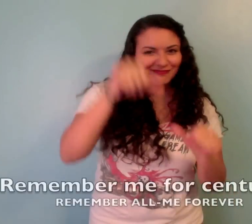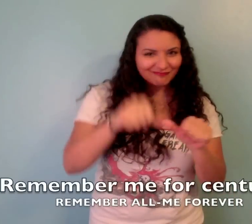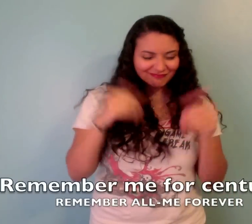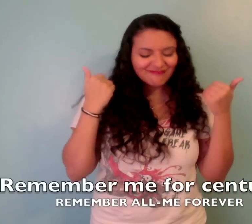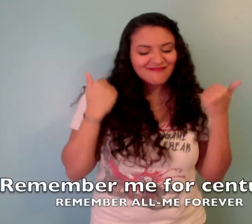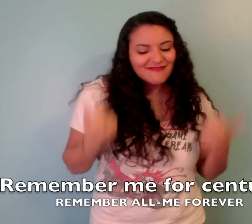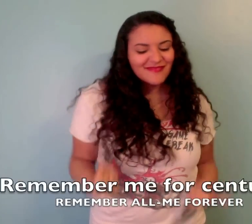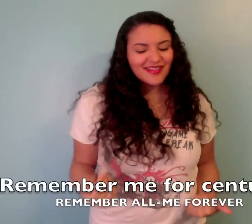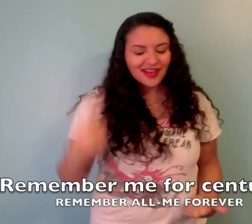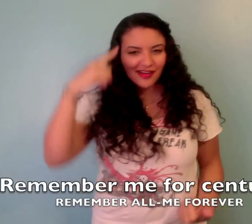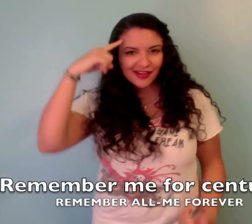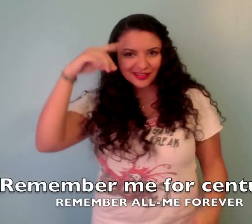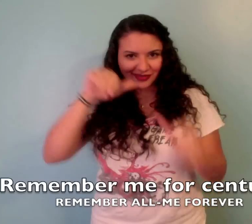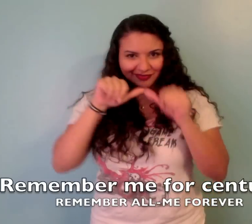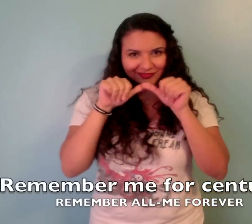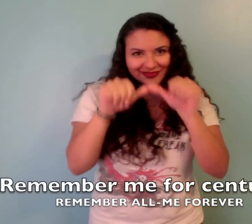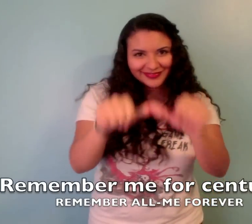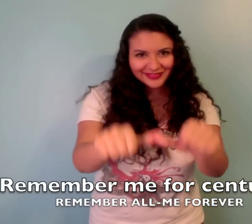remember me for centuries